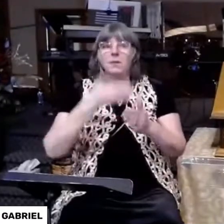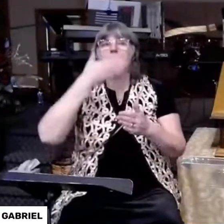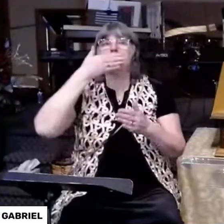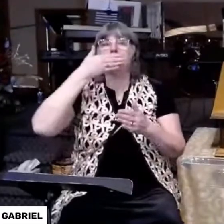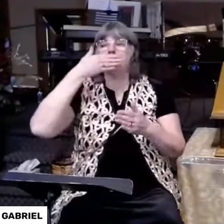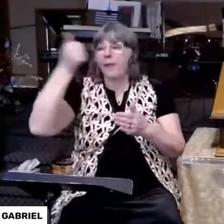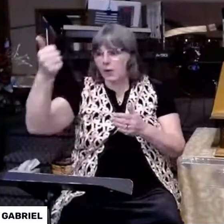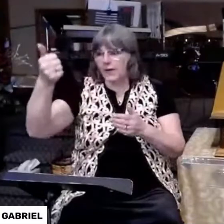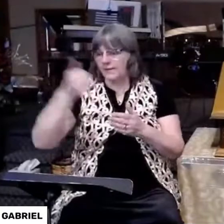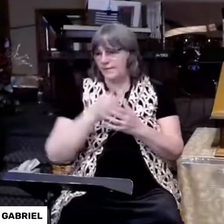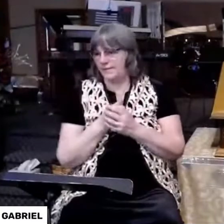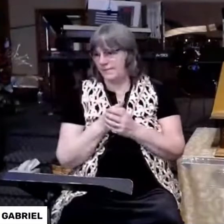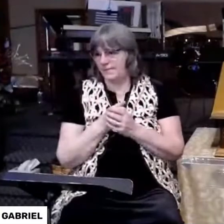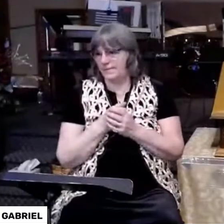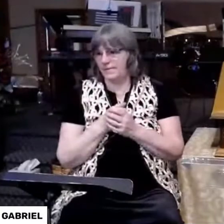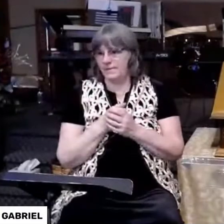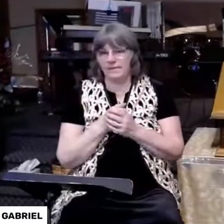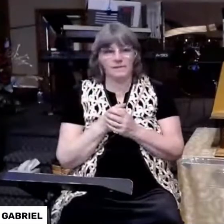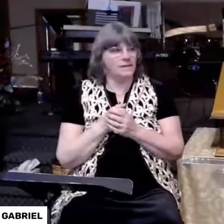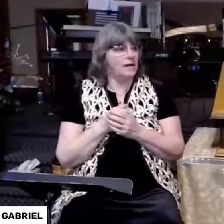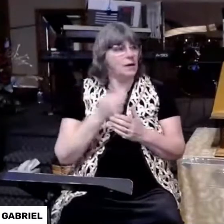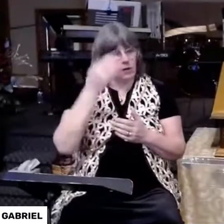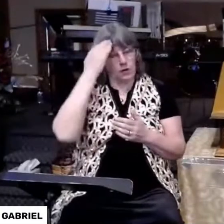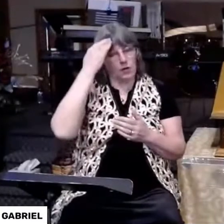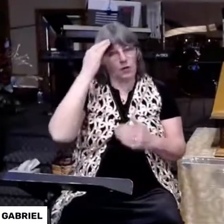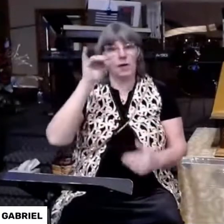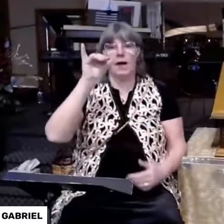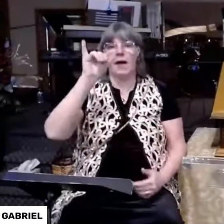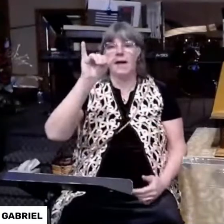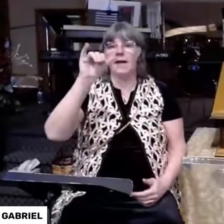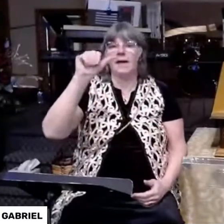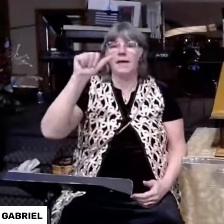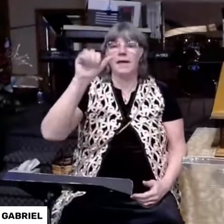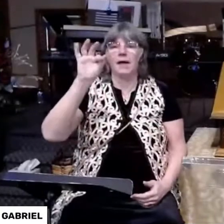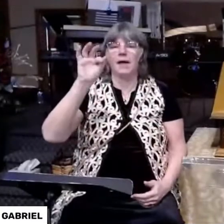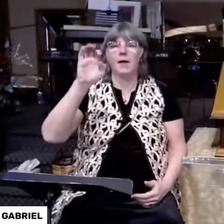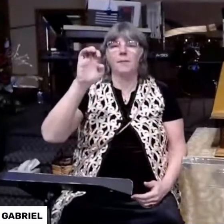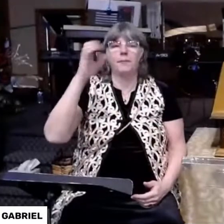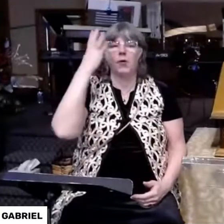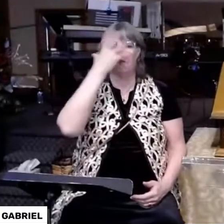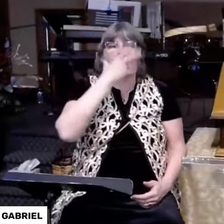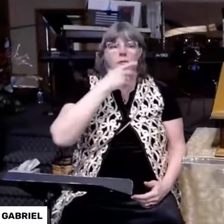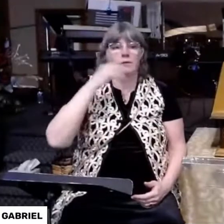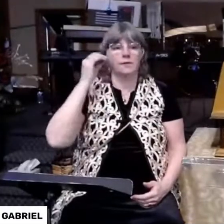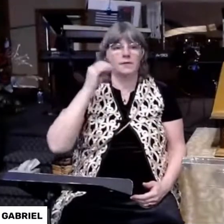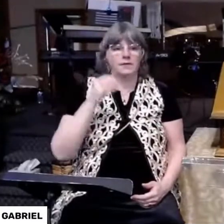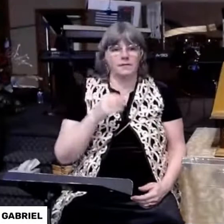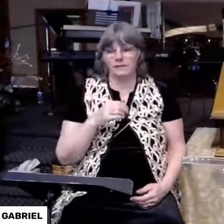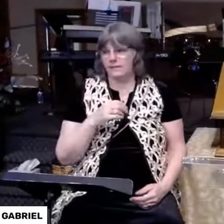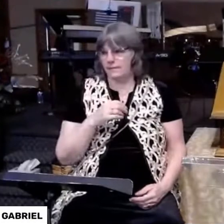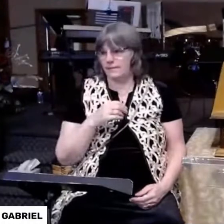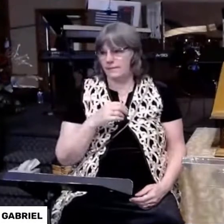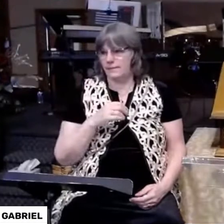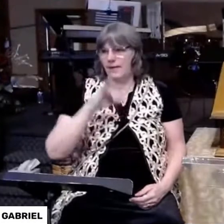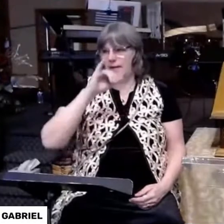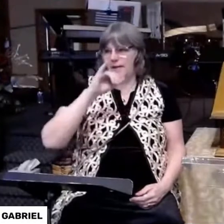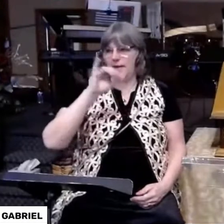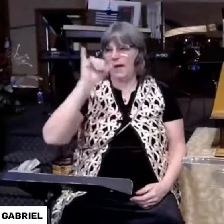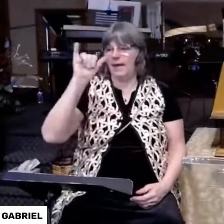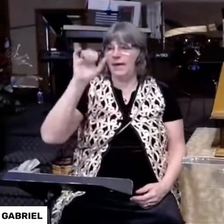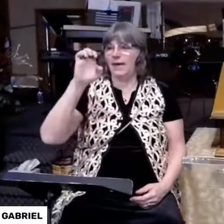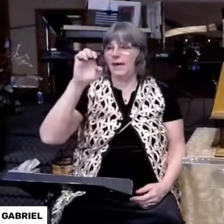You know, you only know the word Yafe. What is Yafe? Beautiful. Beautiful.